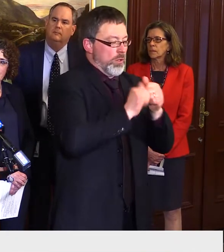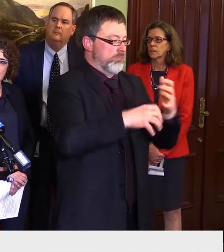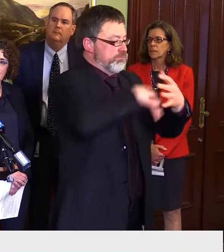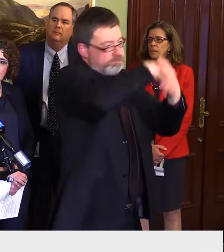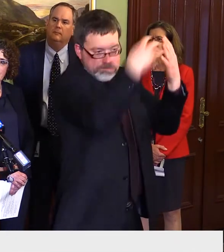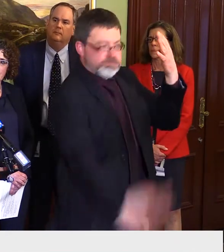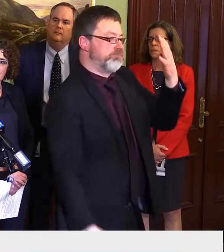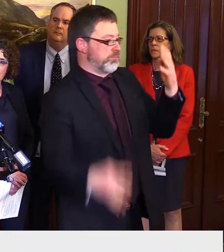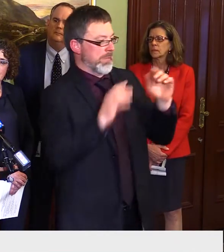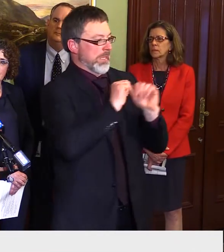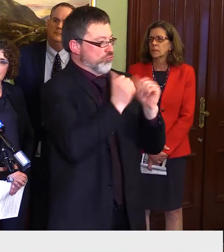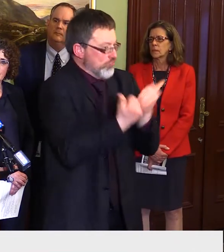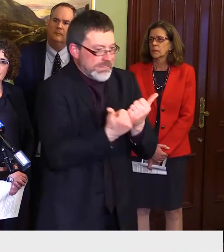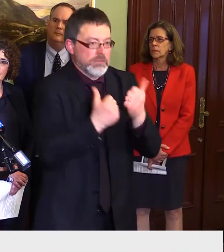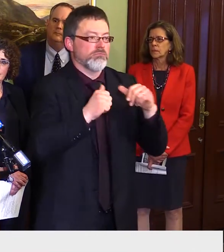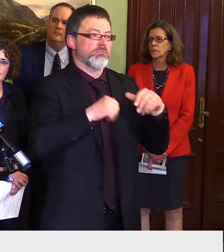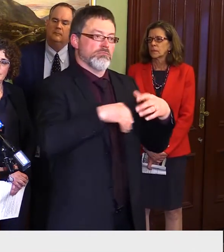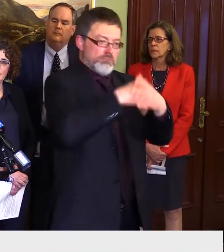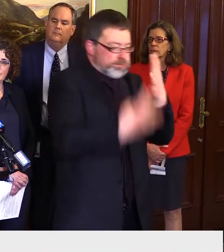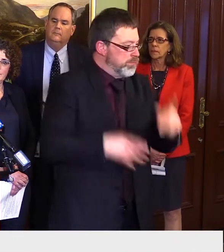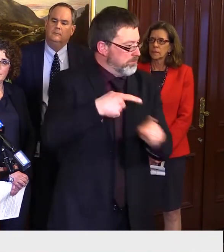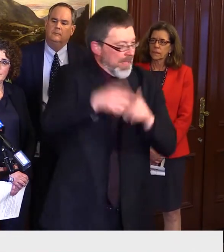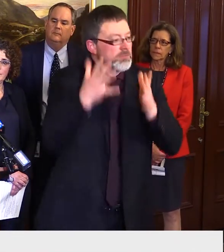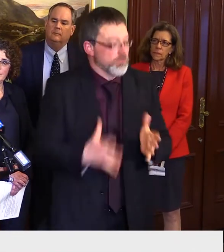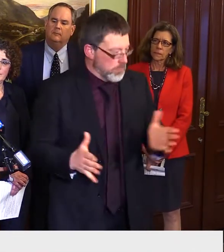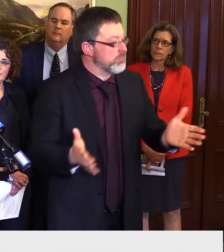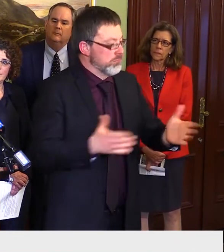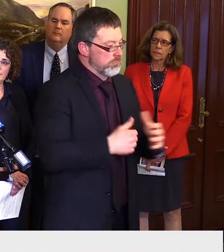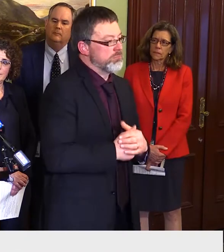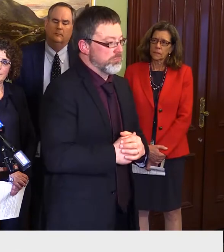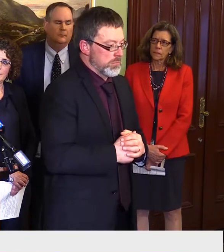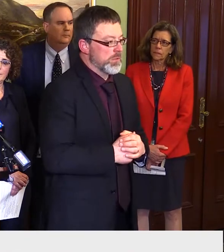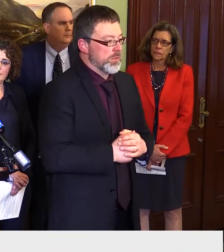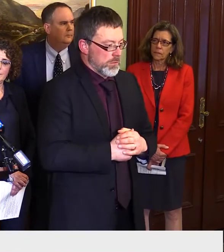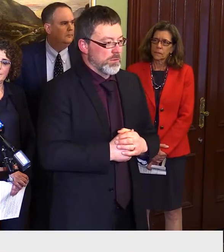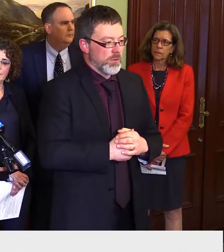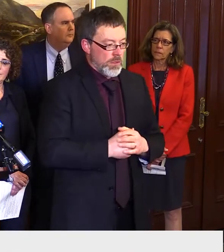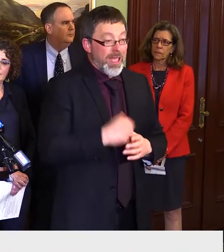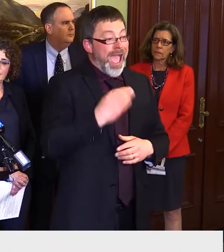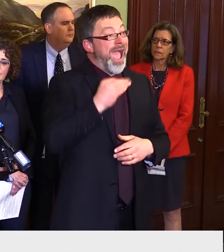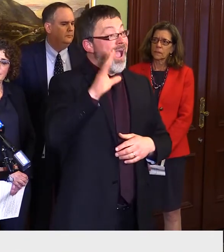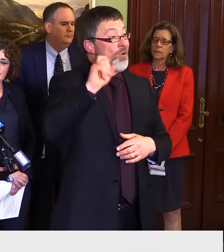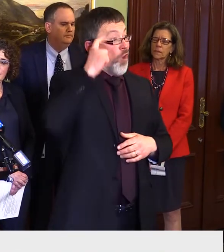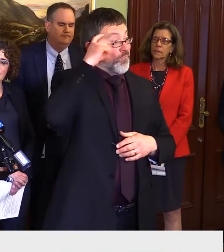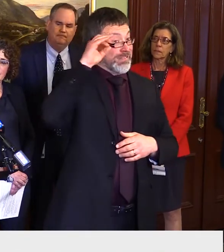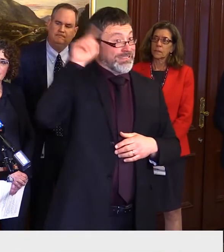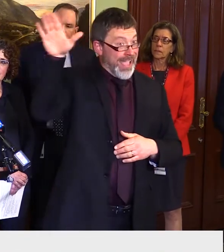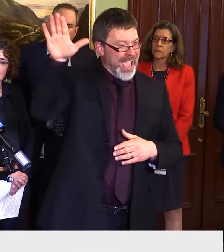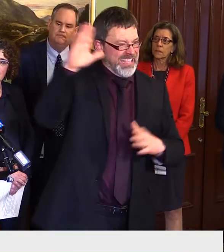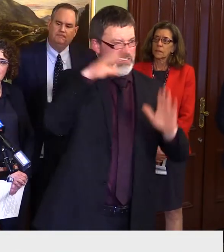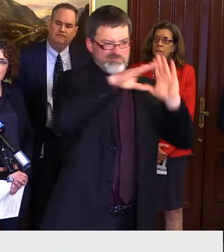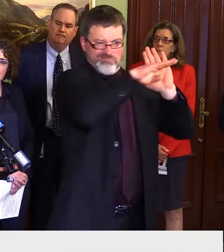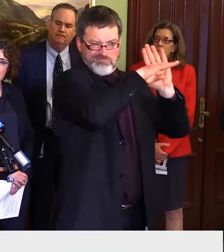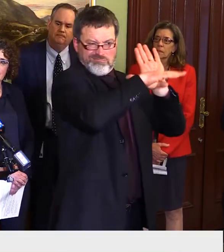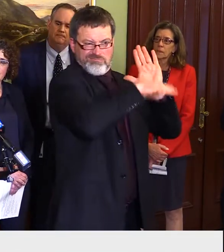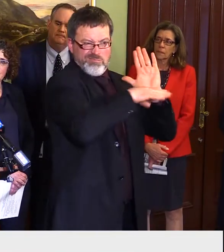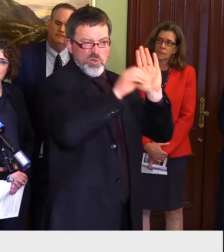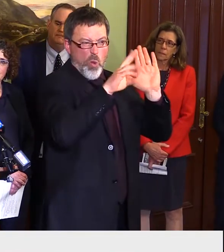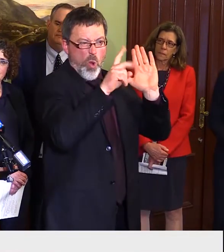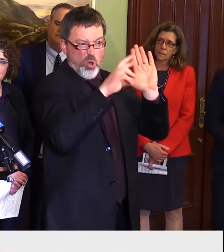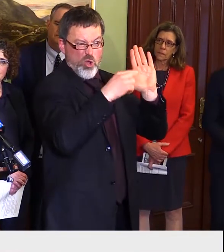the executive order to the public in a simple and effective way that's easy for everyone to understand.